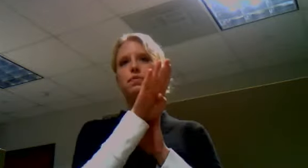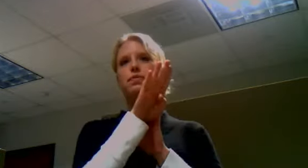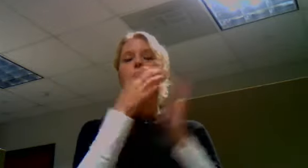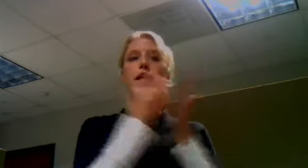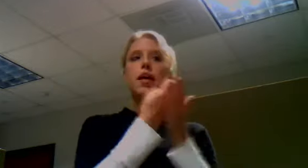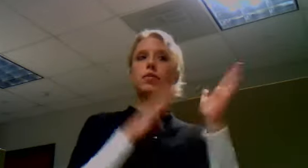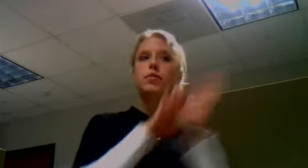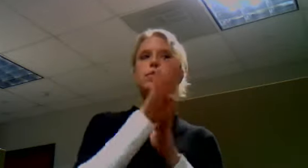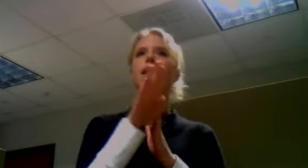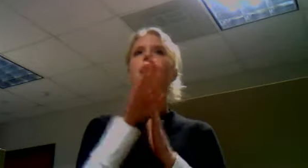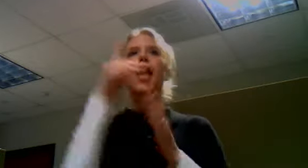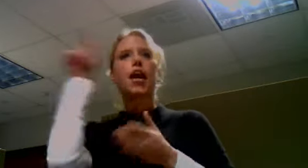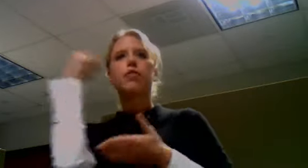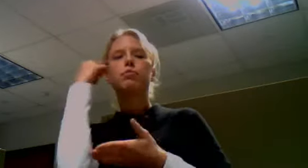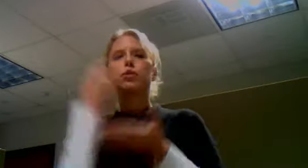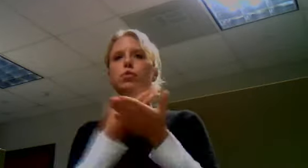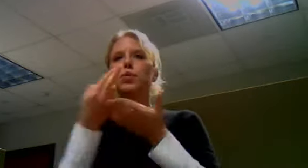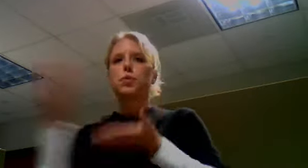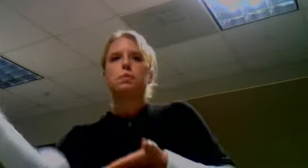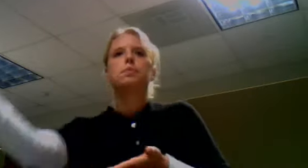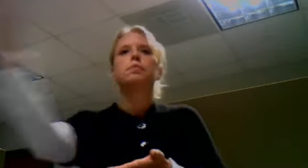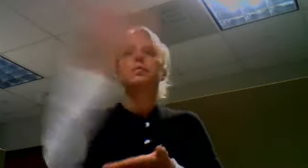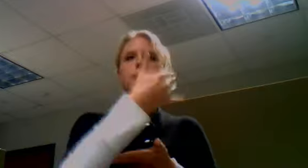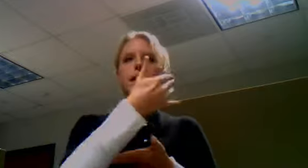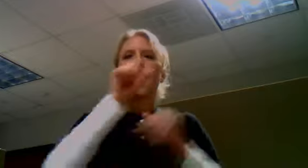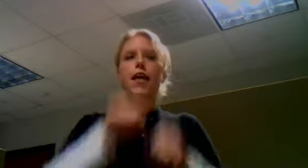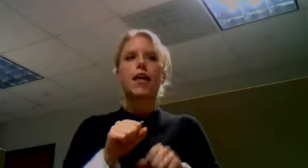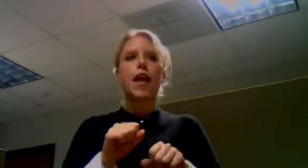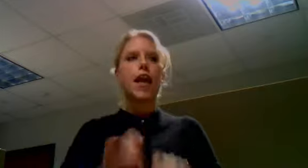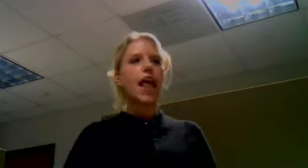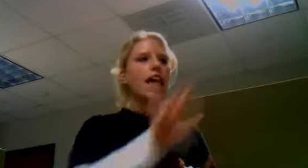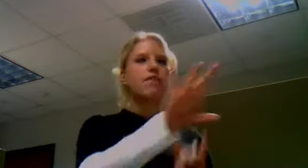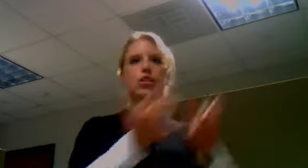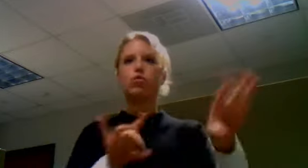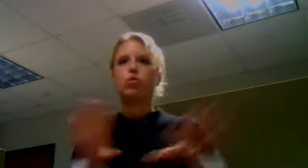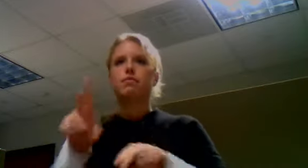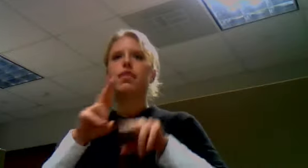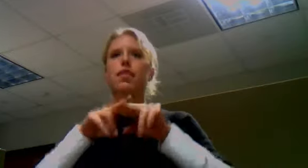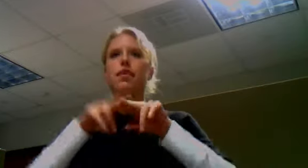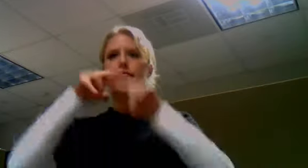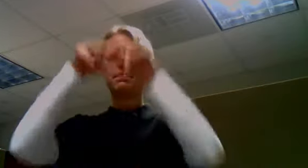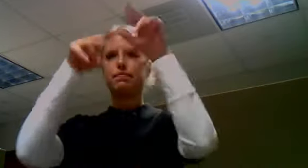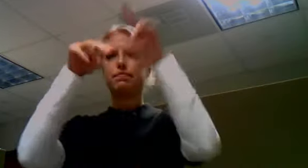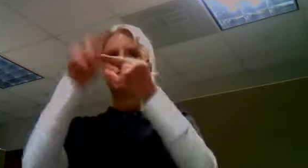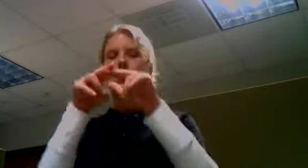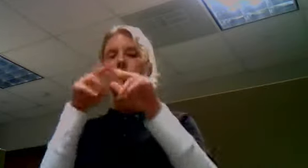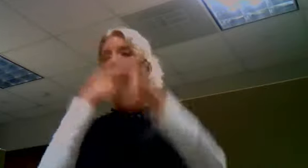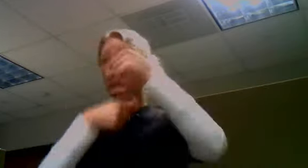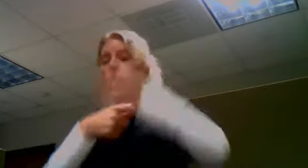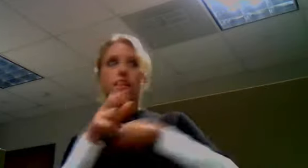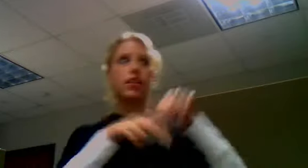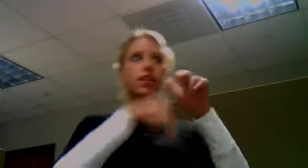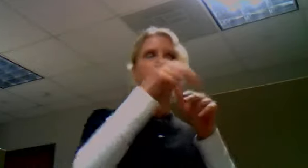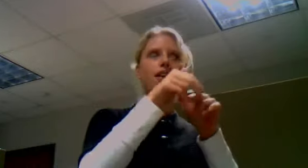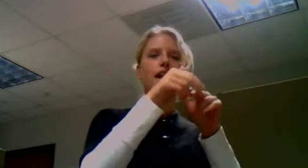accumulates more resources, and the government can invest in infrastructures, rather than infrastructures being a cause for